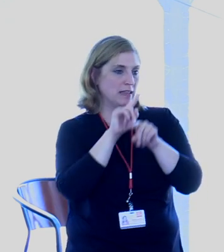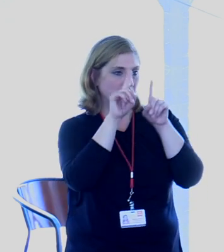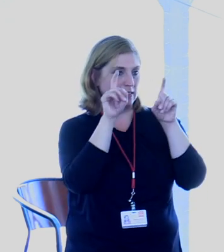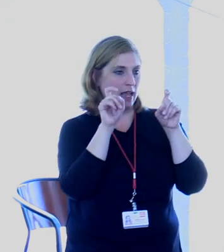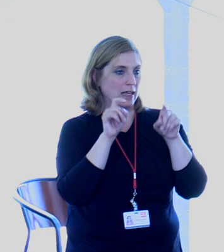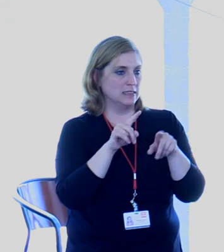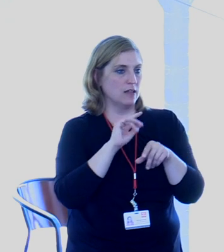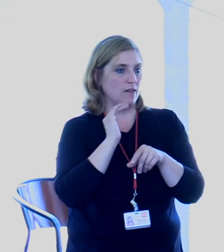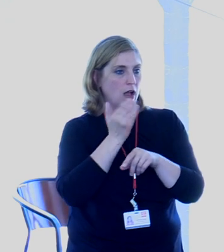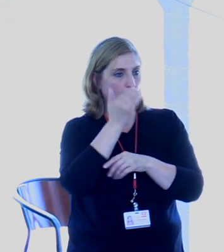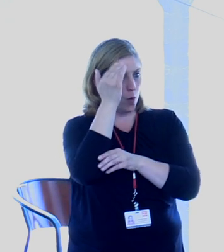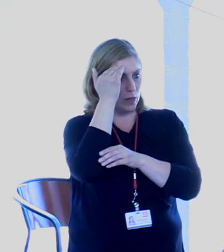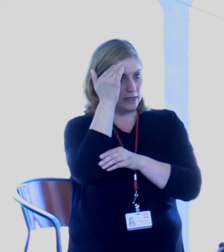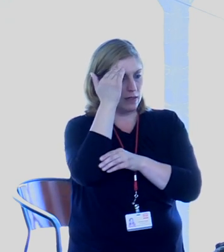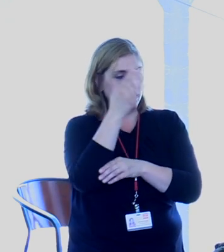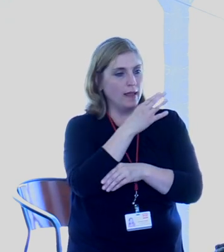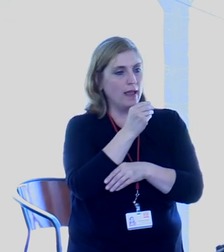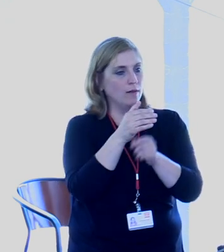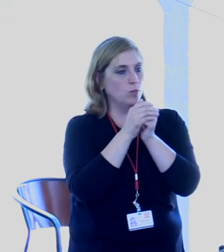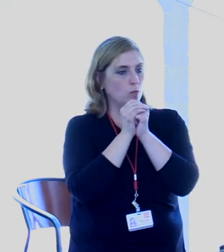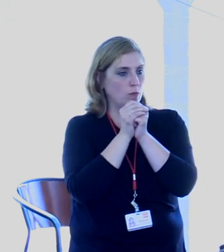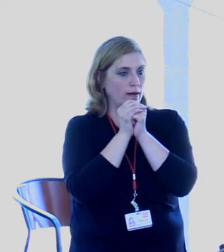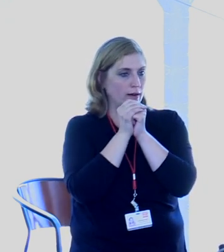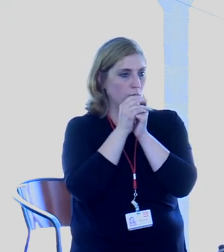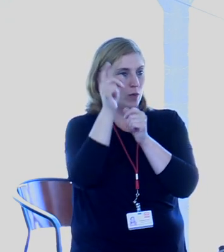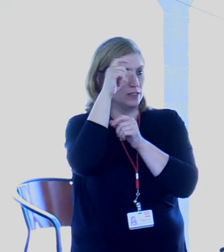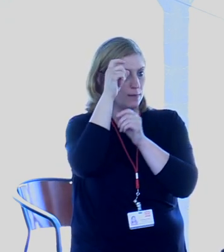our wisdom and our prayer.